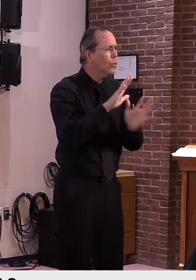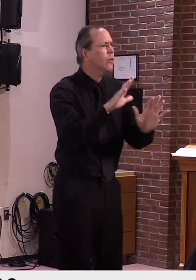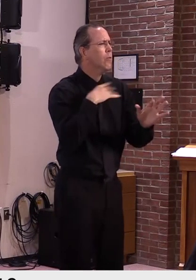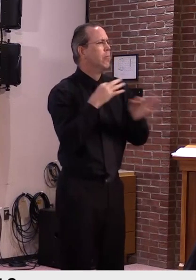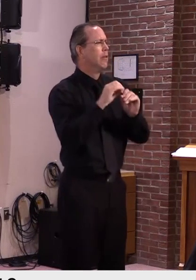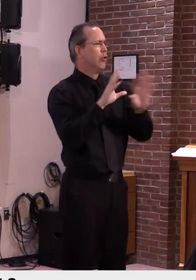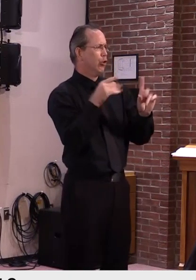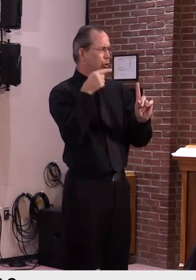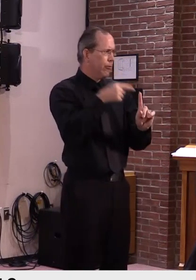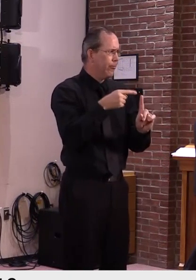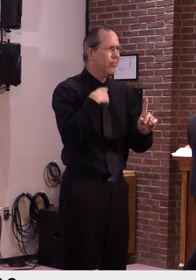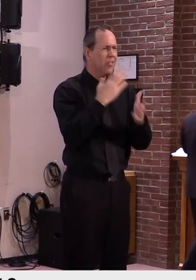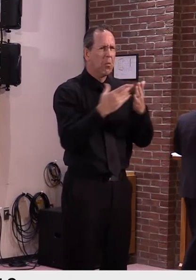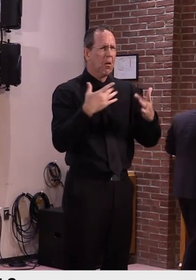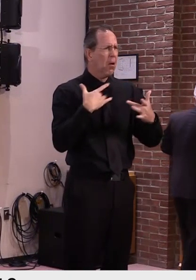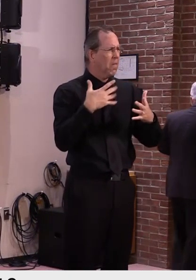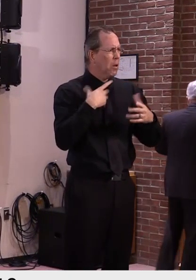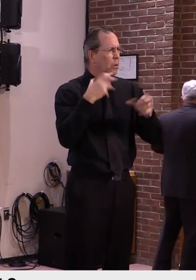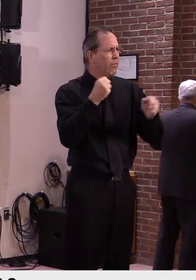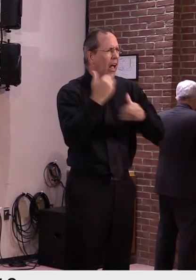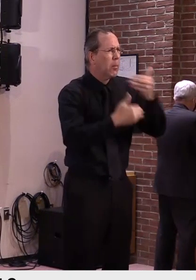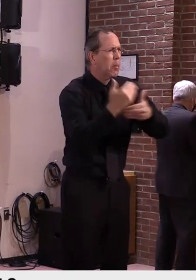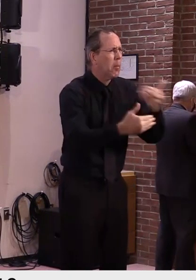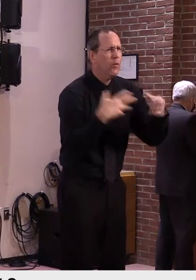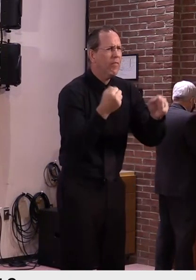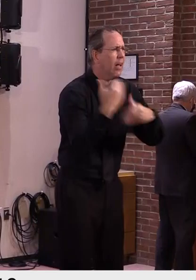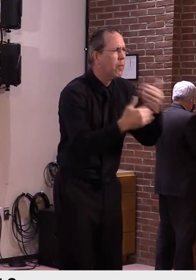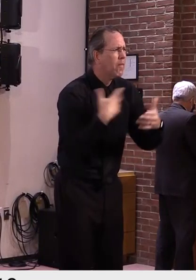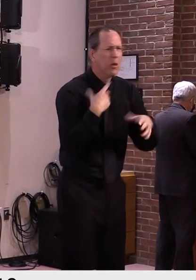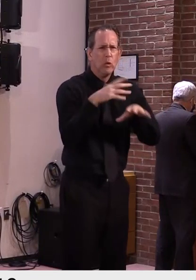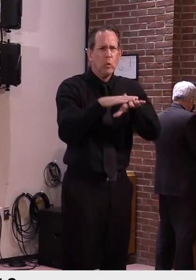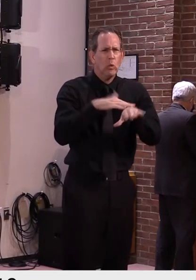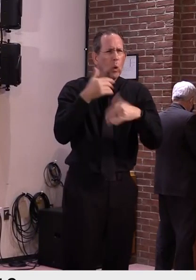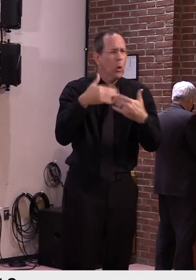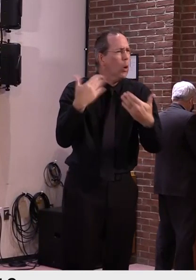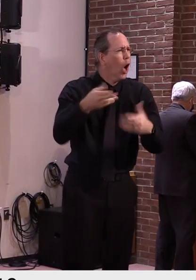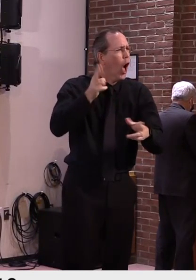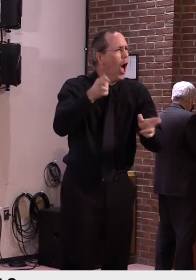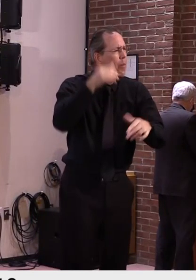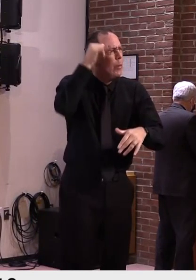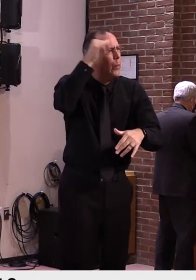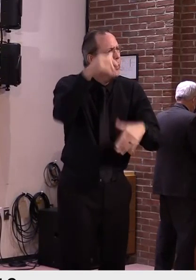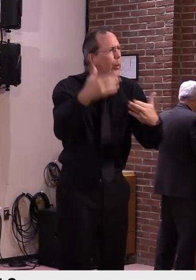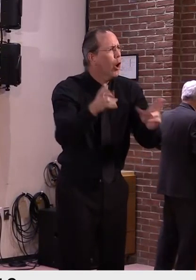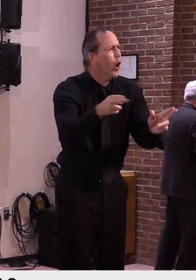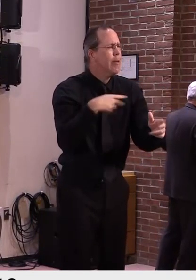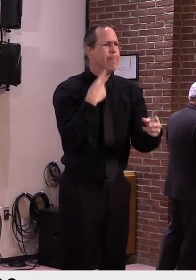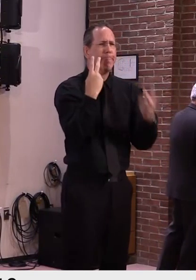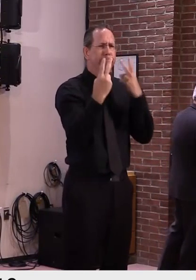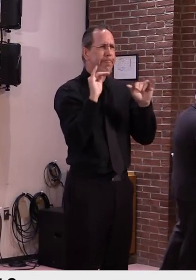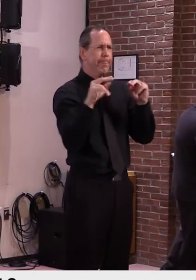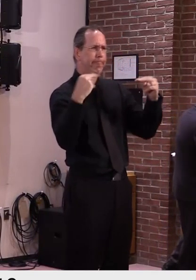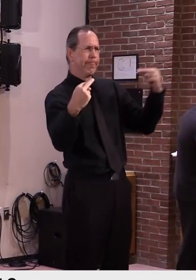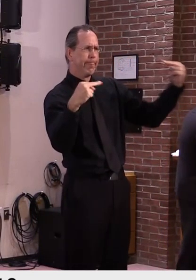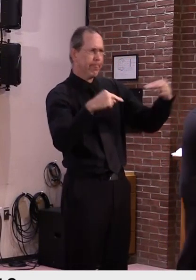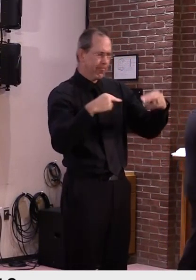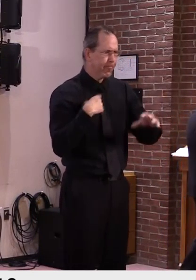fast, and others believe we're moving way too slow. I get